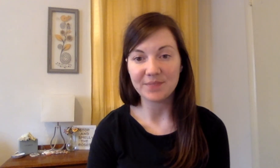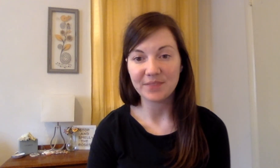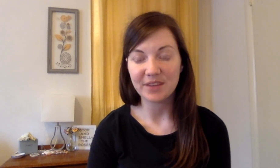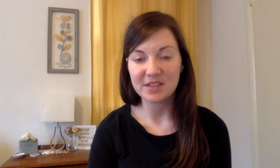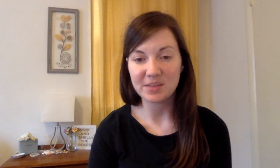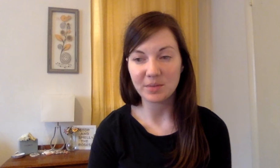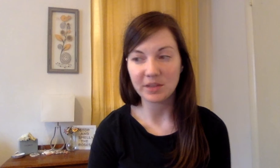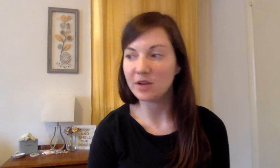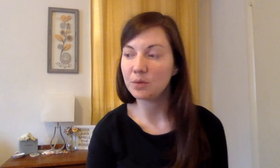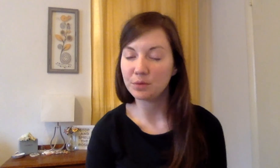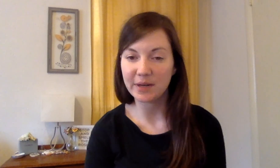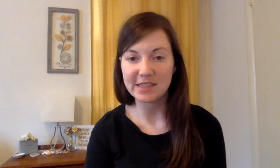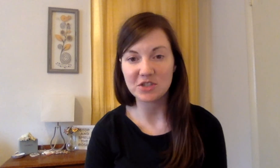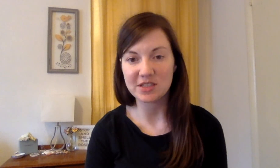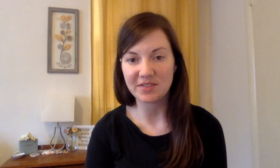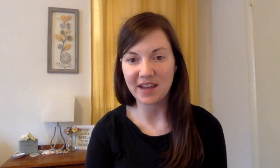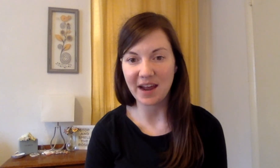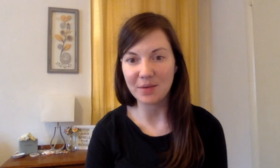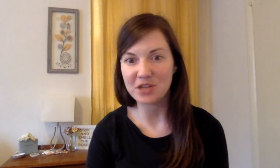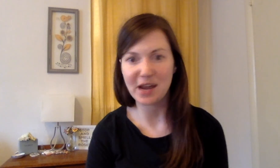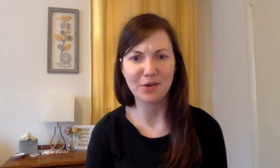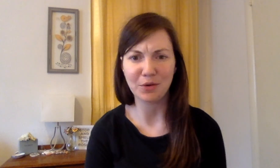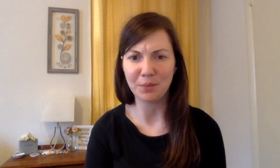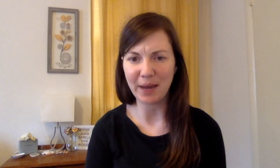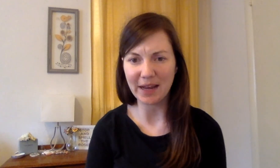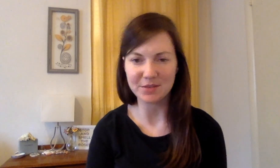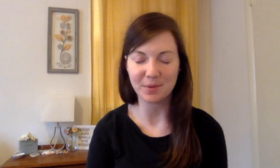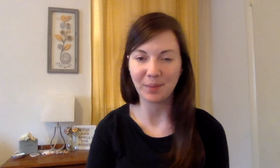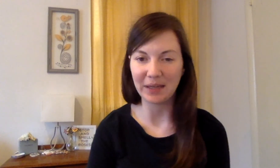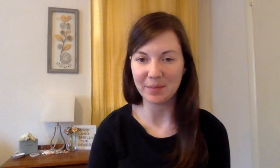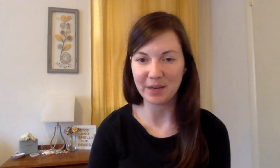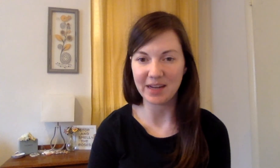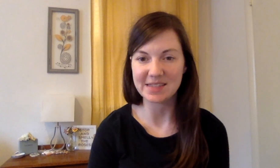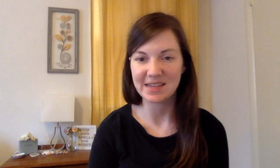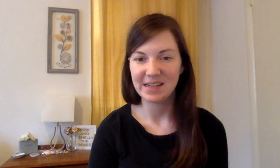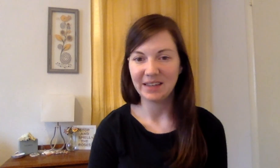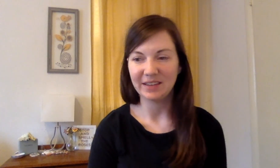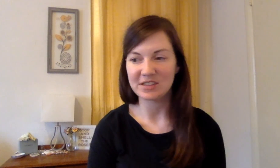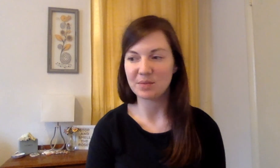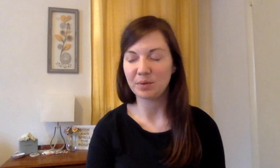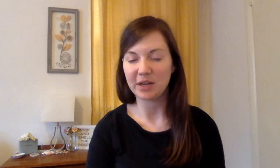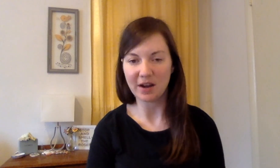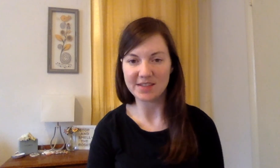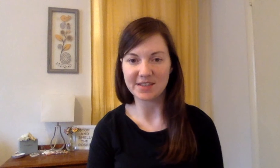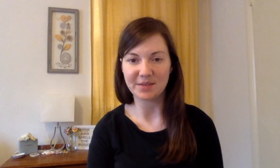there's some really cool renditions of it. I wish I had a whole band with me because there's some pretty awesome